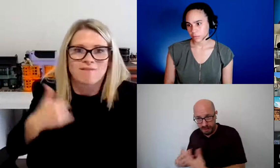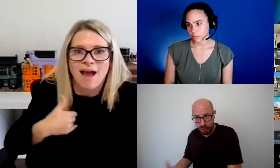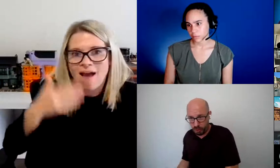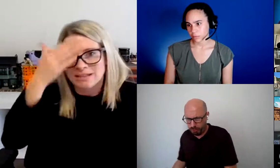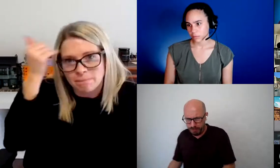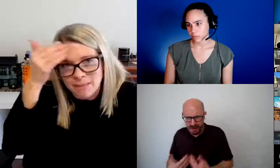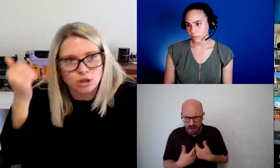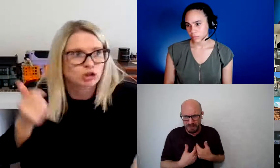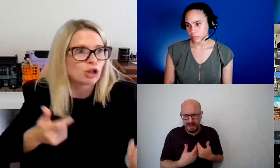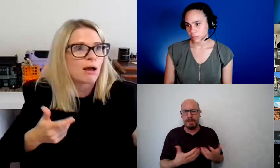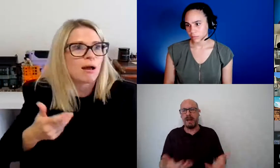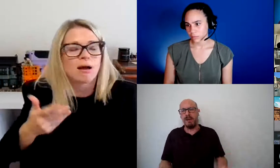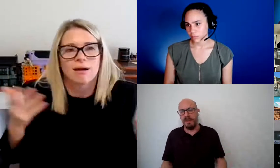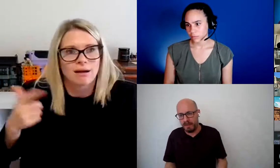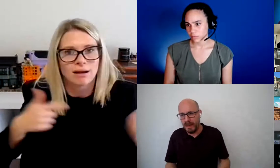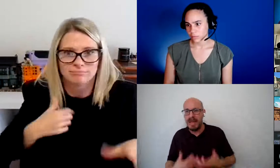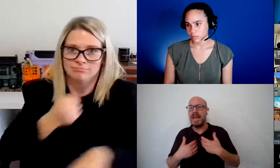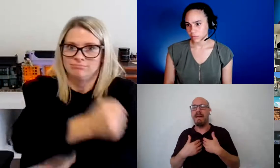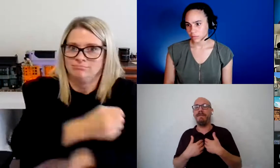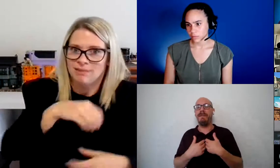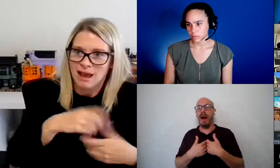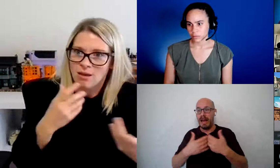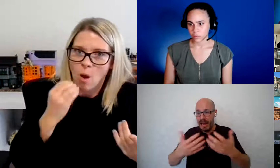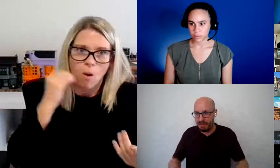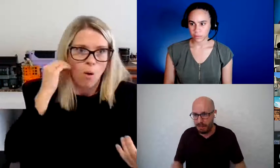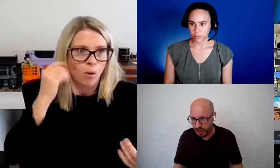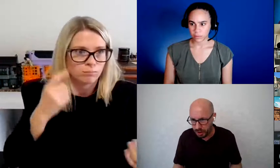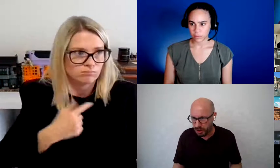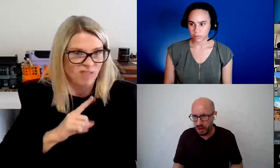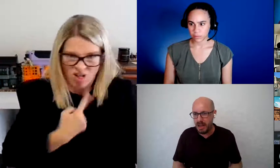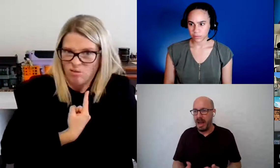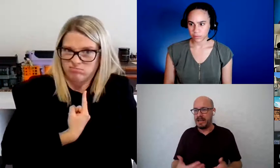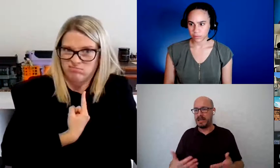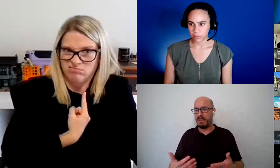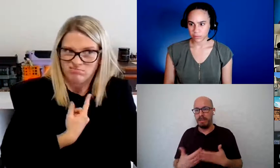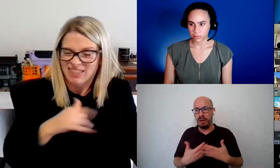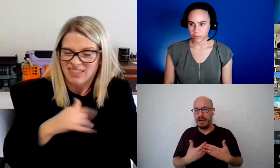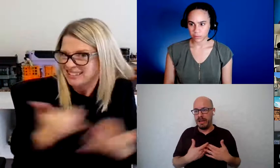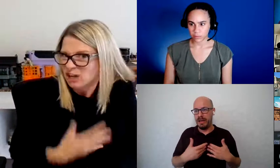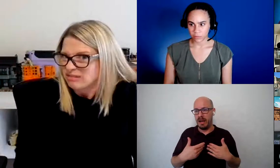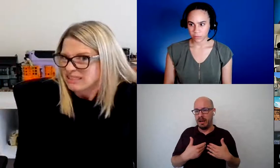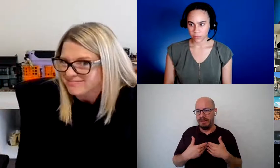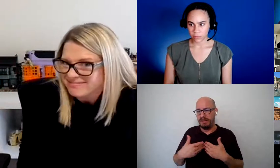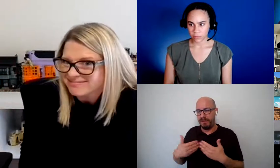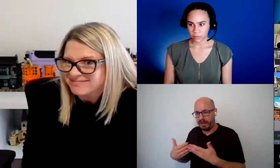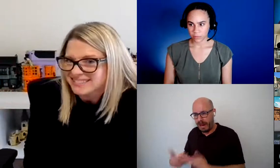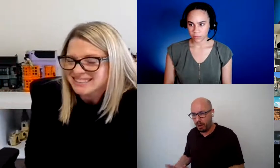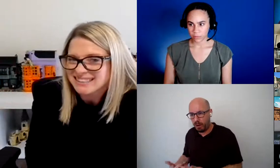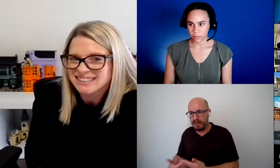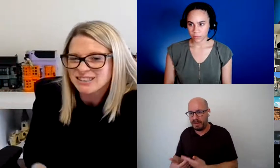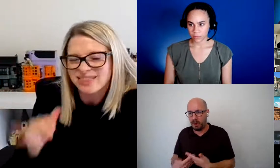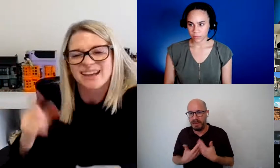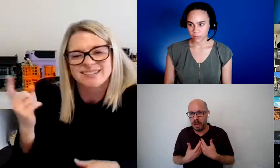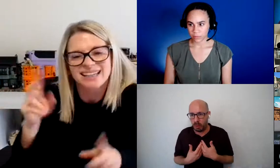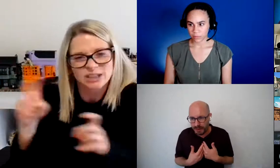enough to have two children, but I don't want to have to depend on them if I have dementia. And to be put in an assisted care home where I'm the